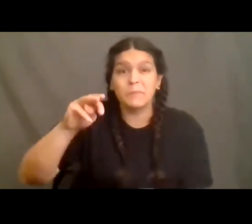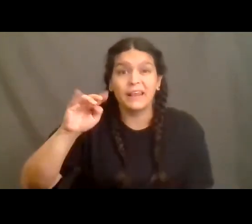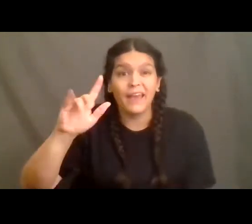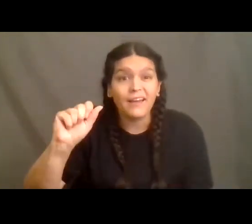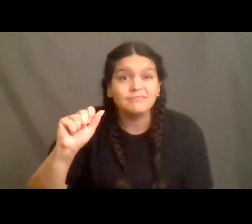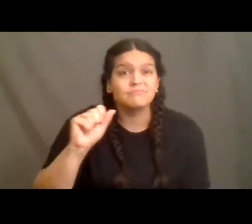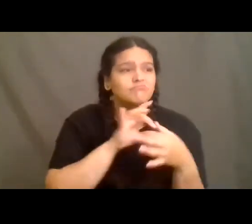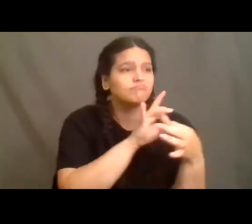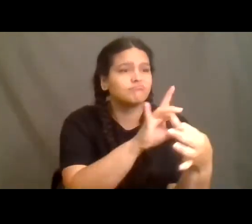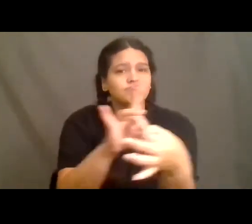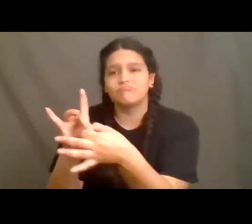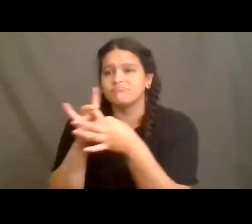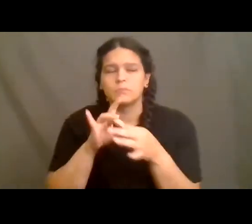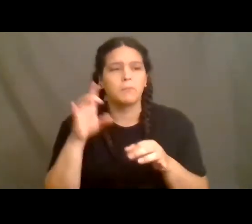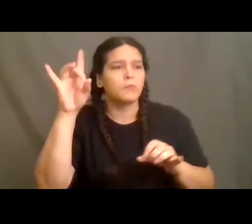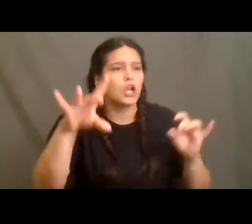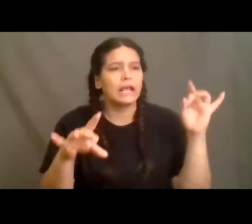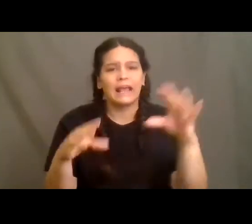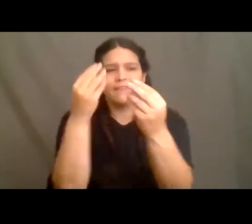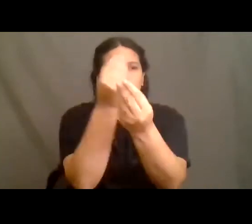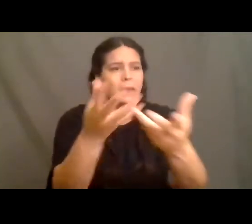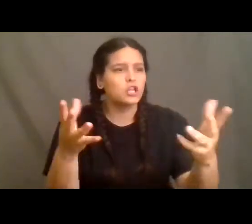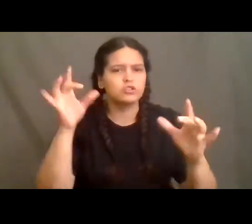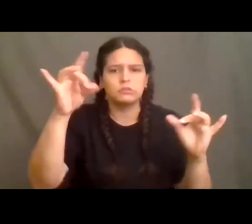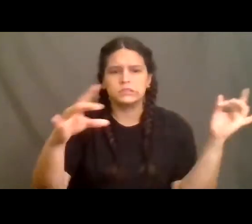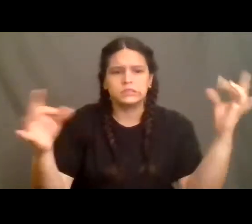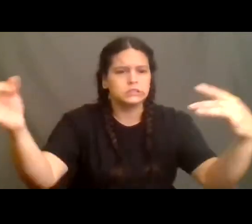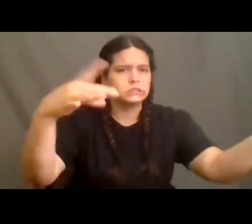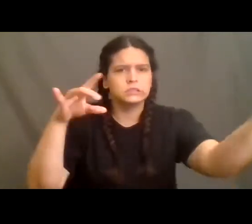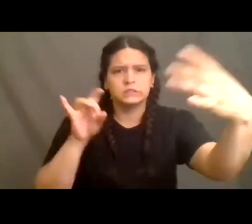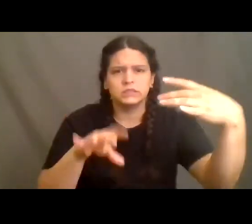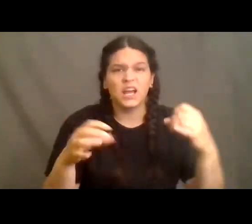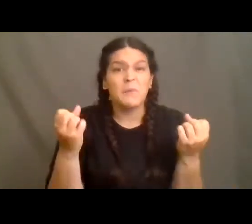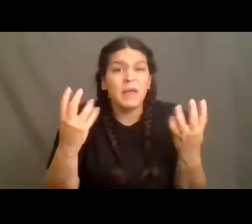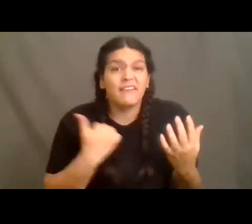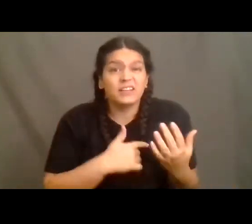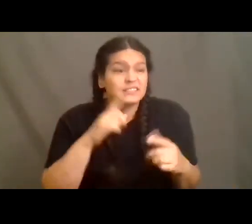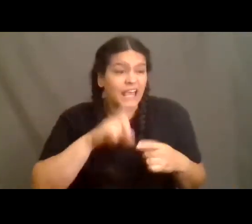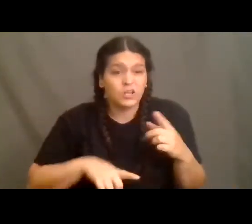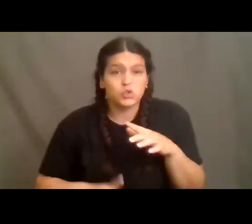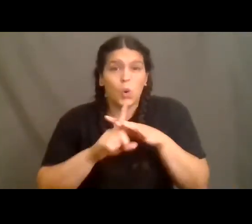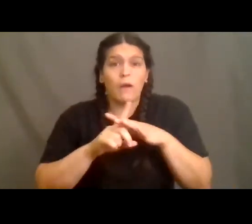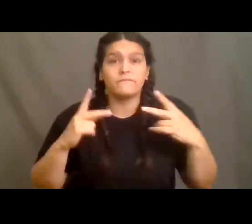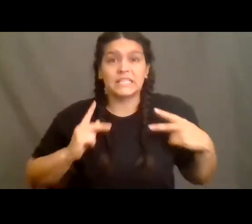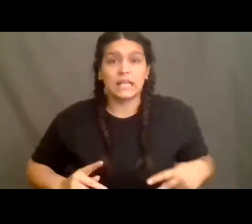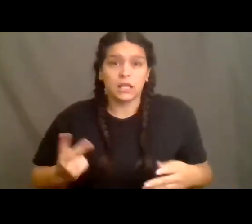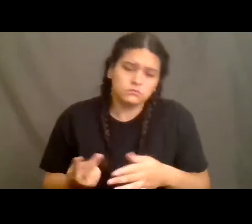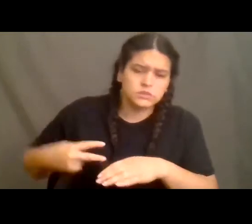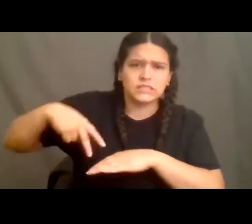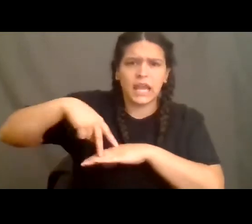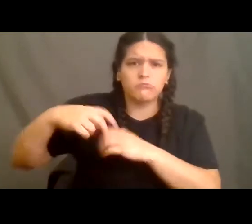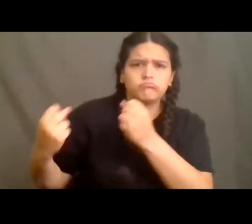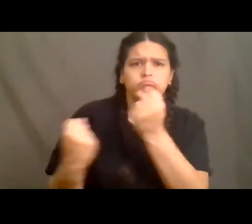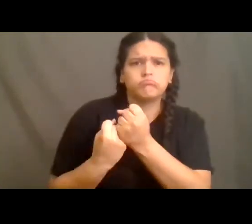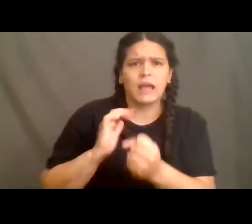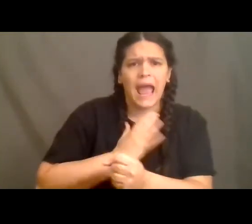we're putting that information out there. So a lot of us can't, you know, be out there physically to stand with a lot of our relatives